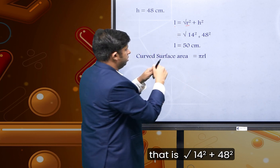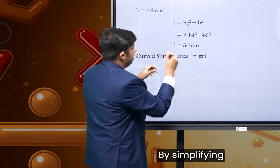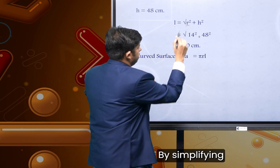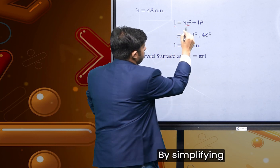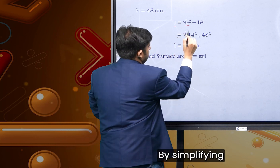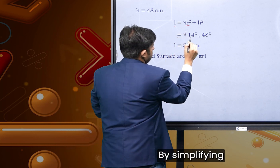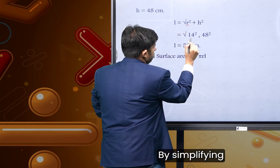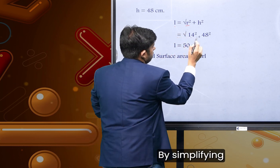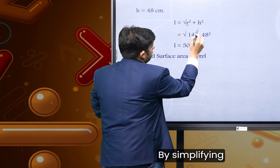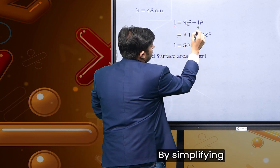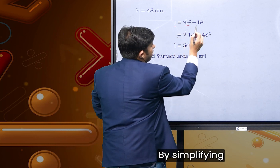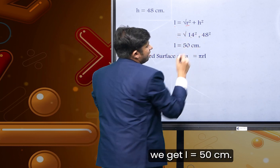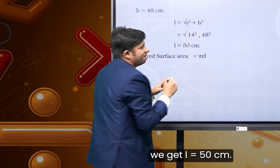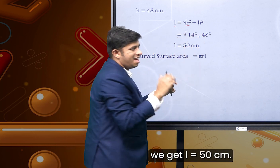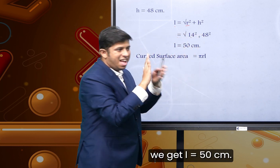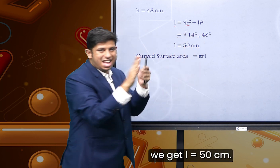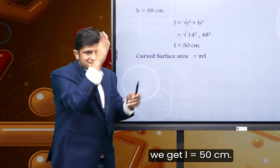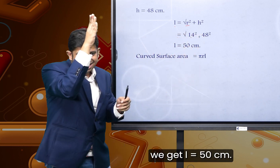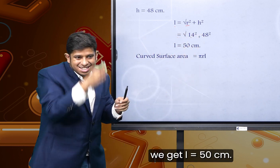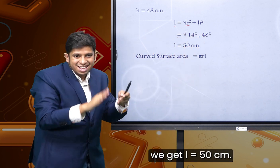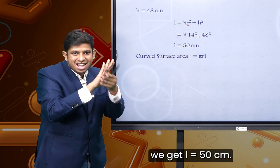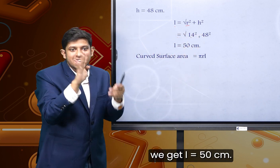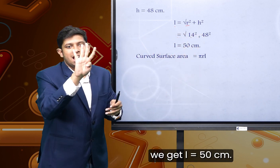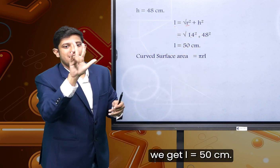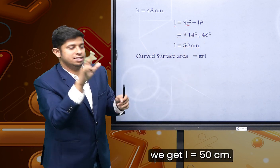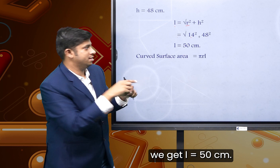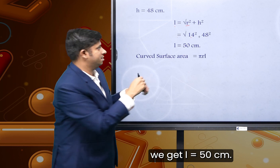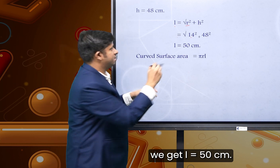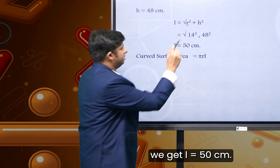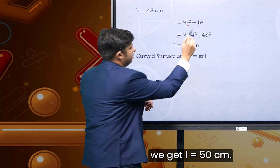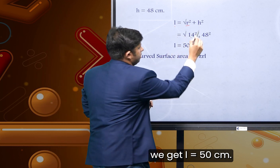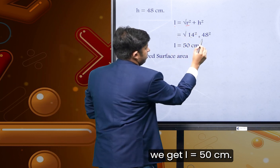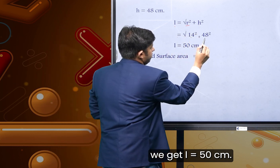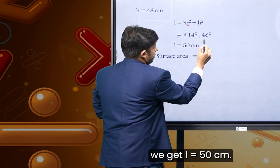By simplifying, we get L is equal to 50 centimeter.